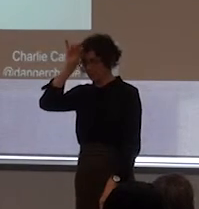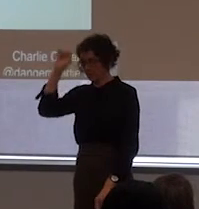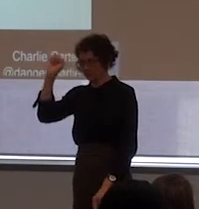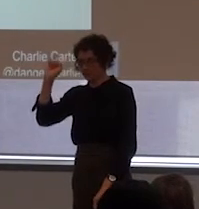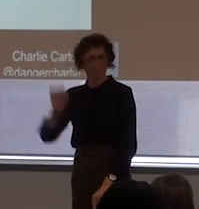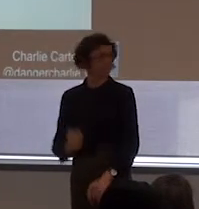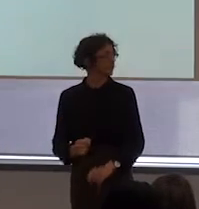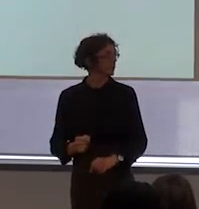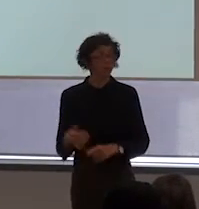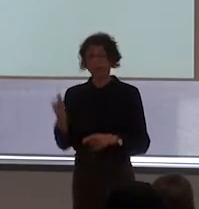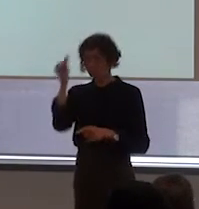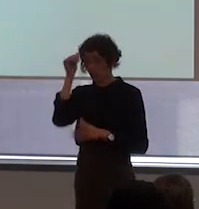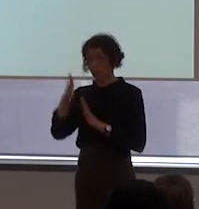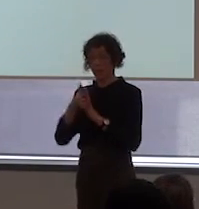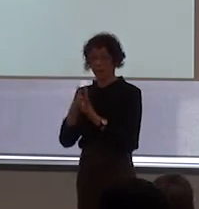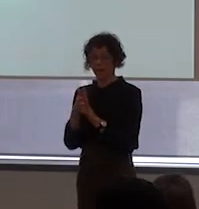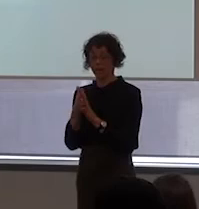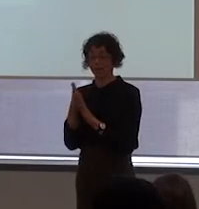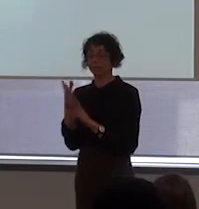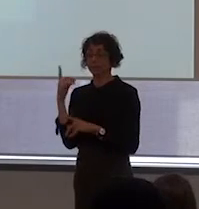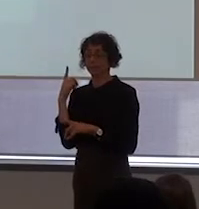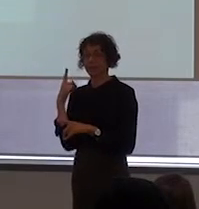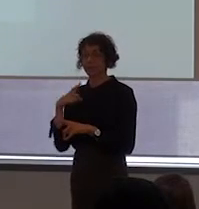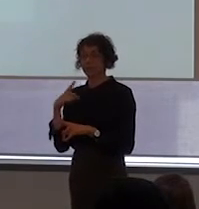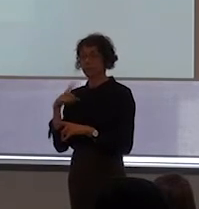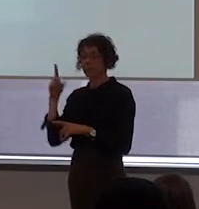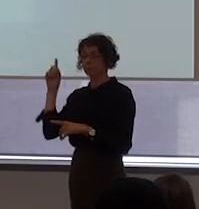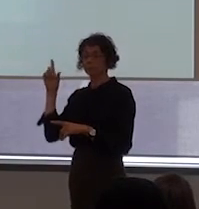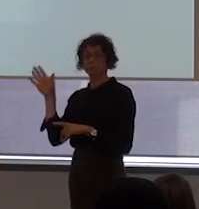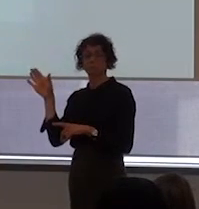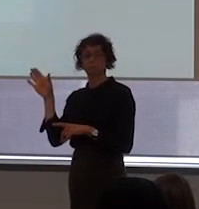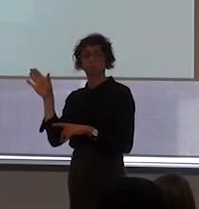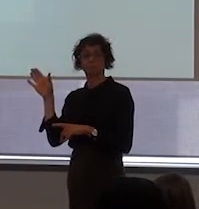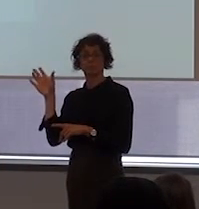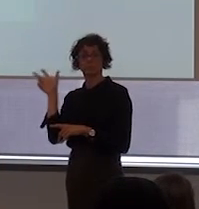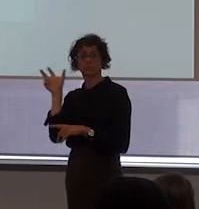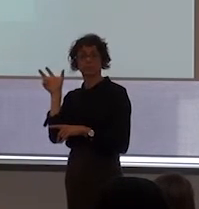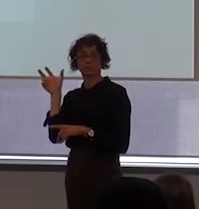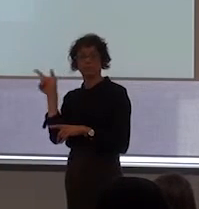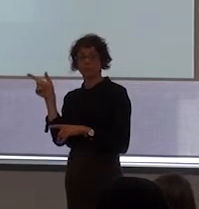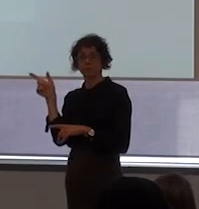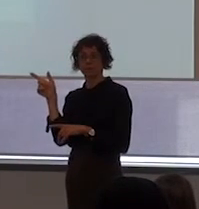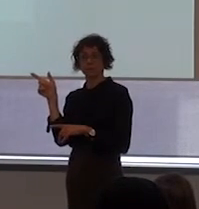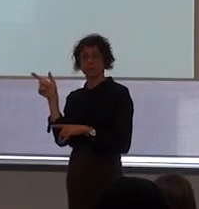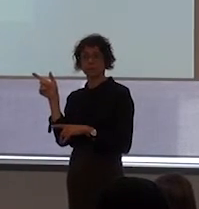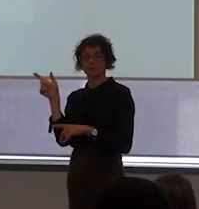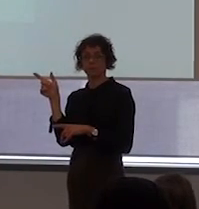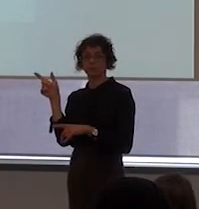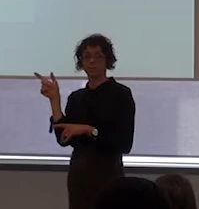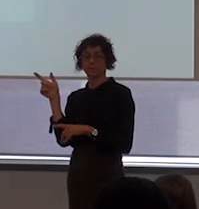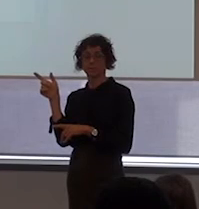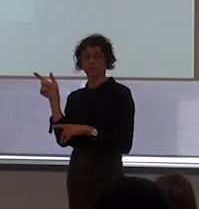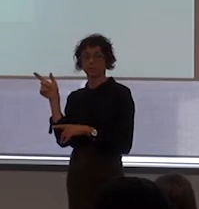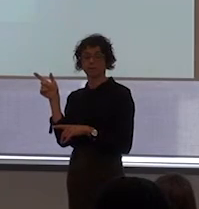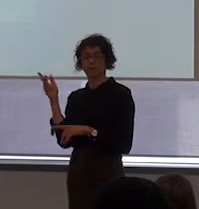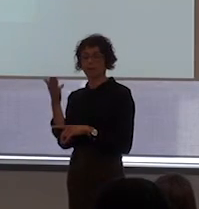Because, and you'll know what I mean when I say that, because this is what in the 60s they say, oh, don't listen to